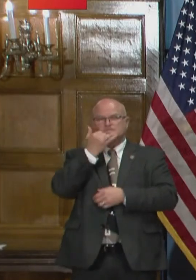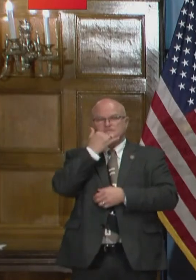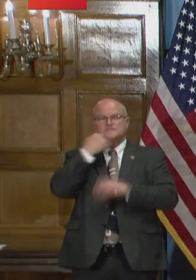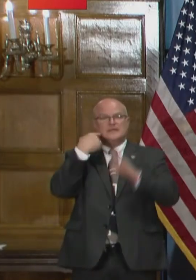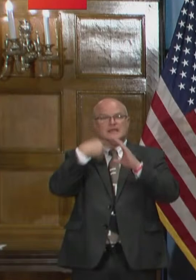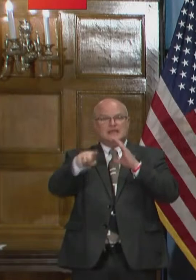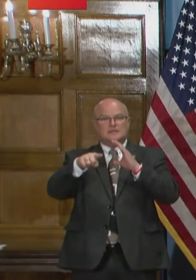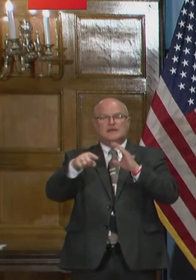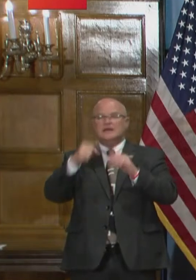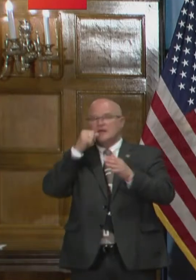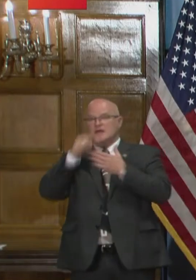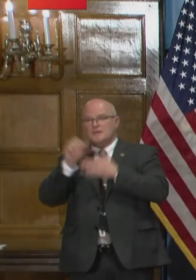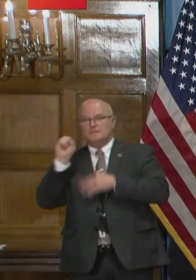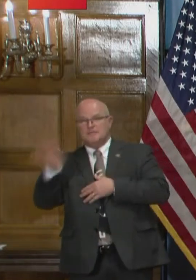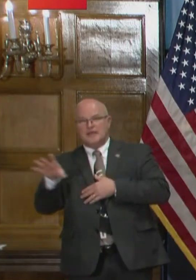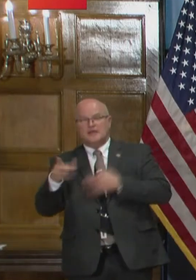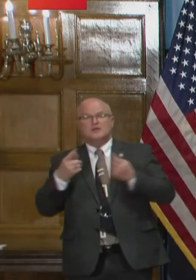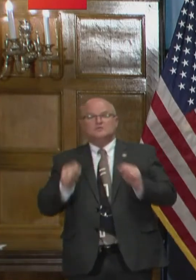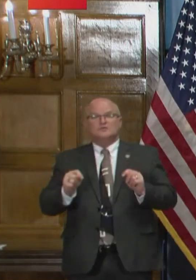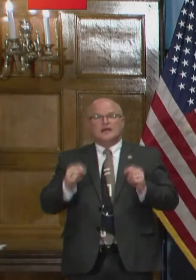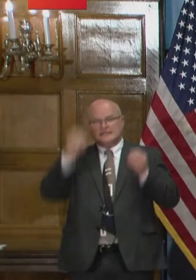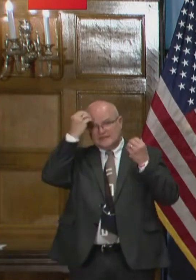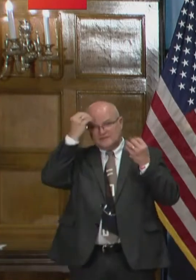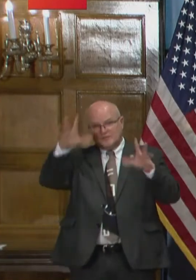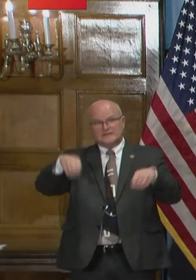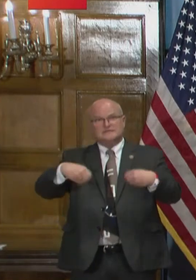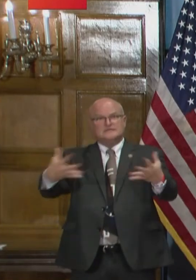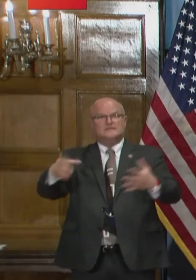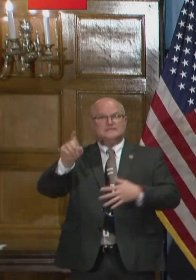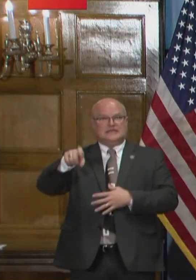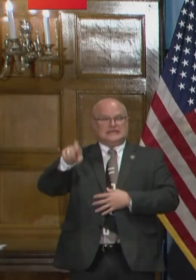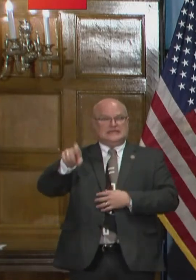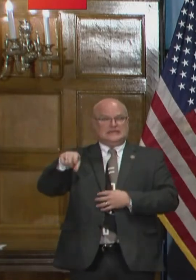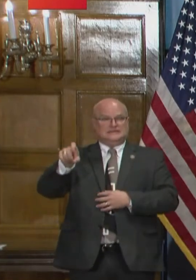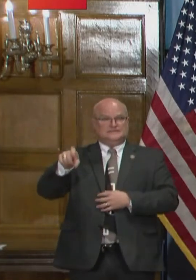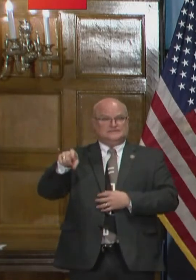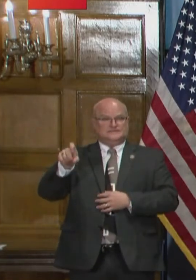well, trying to get them all the information that they need.